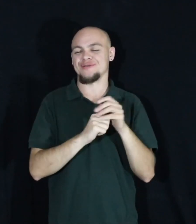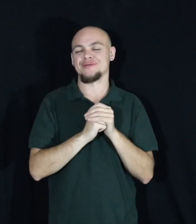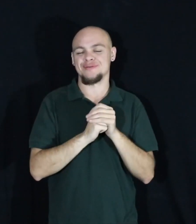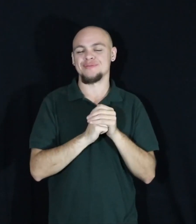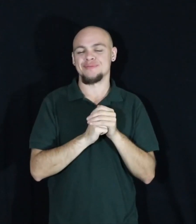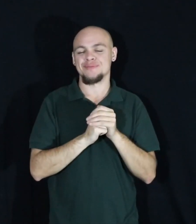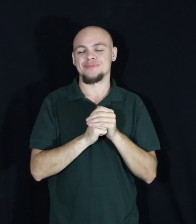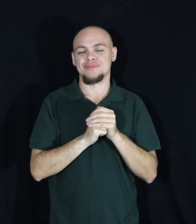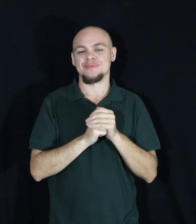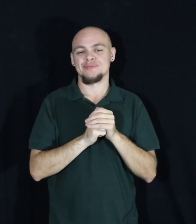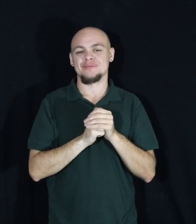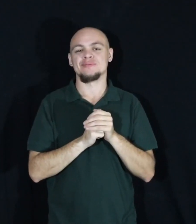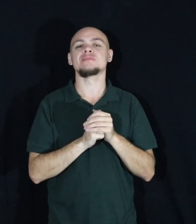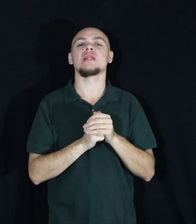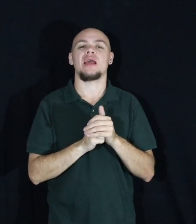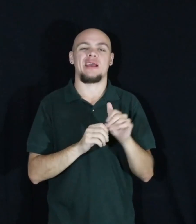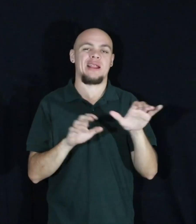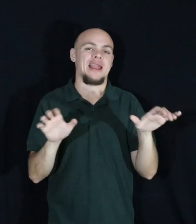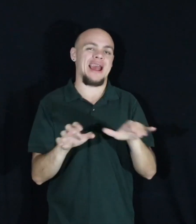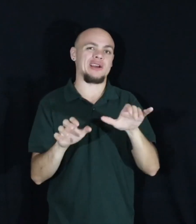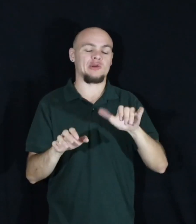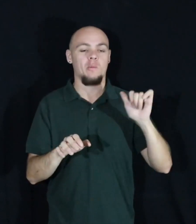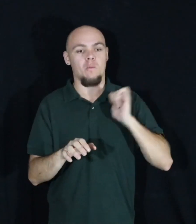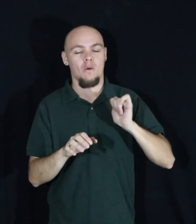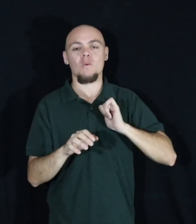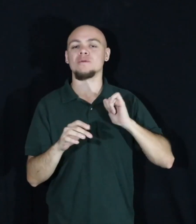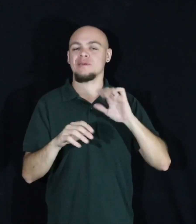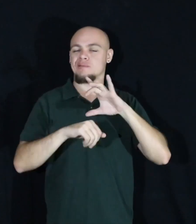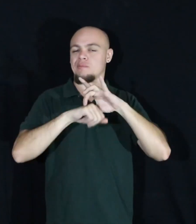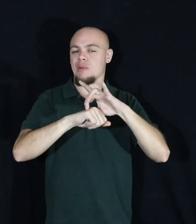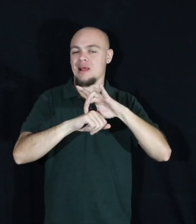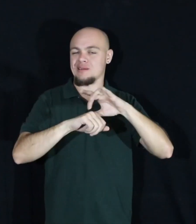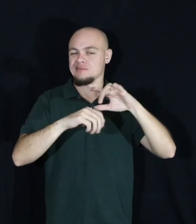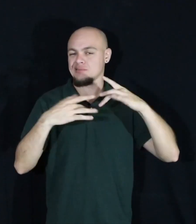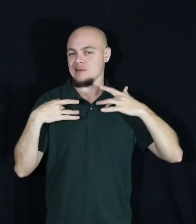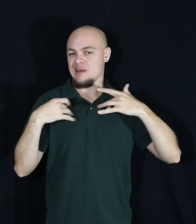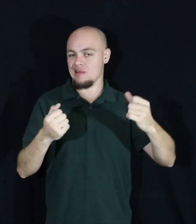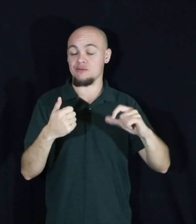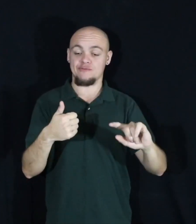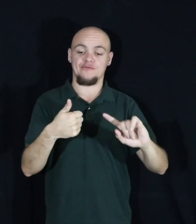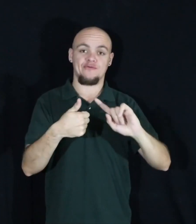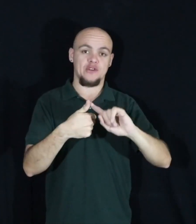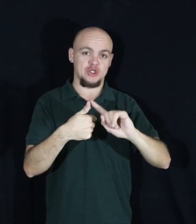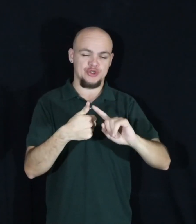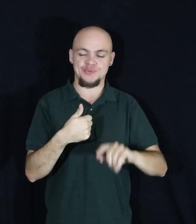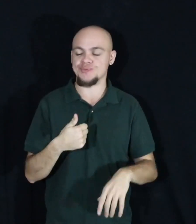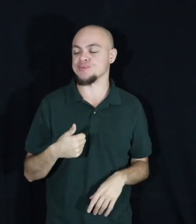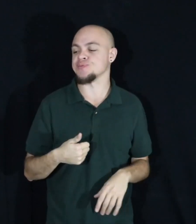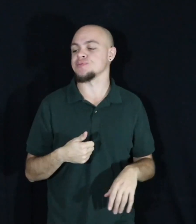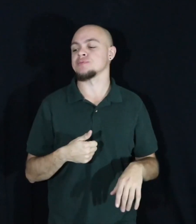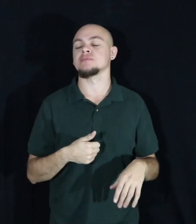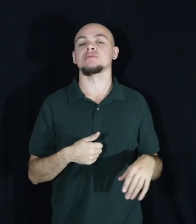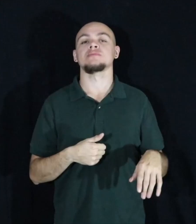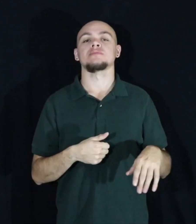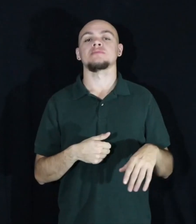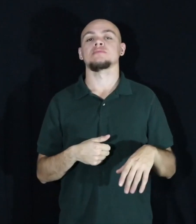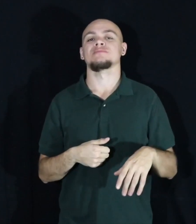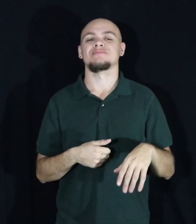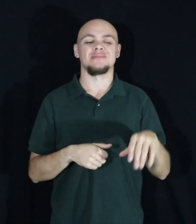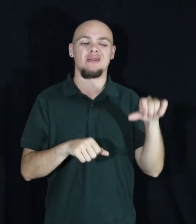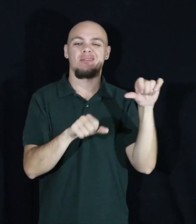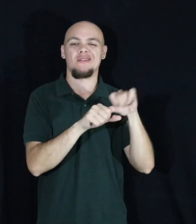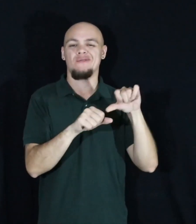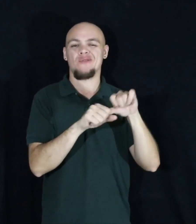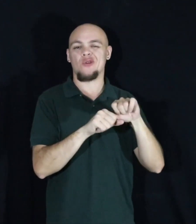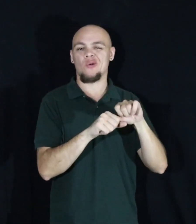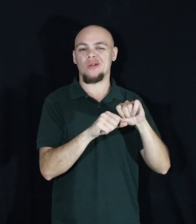has made bold action to heal the planet. First, we stopped arguing with the fossil fuel